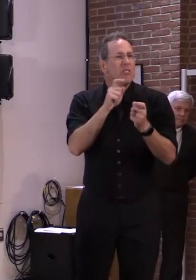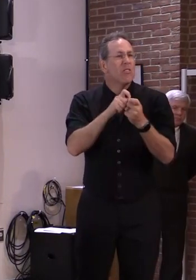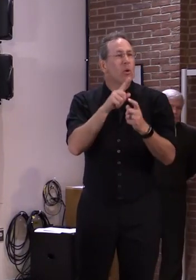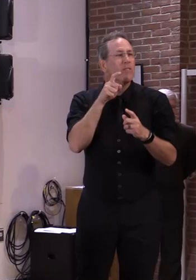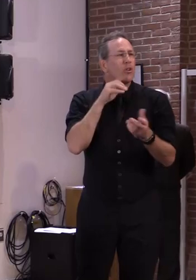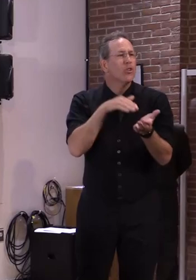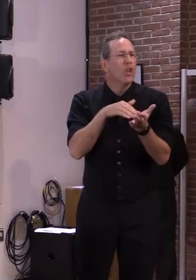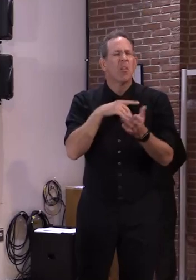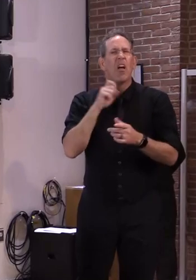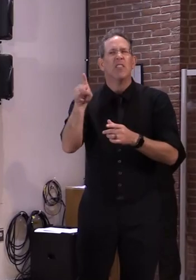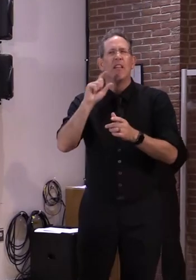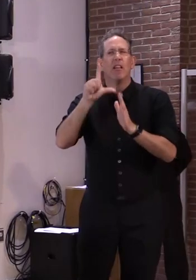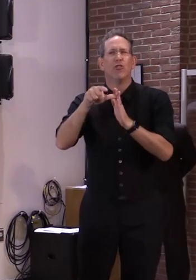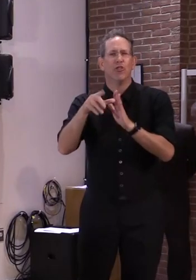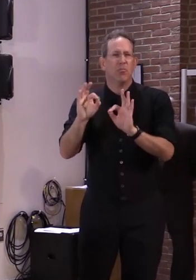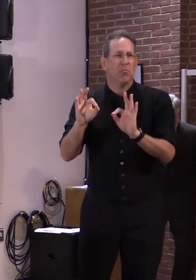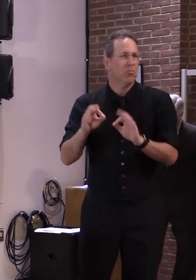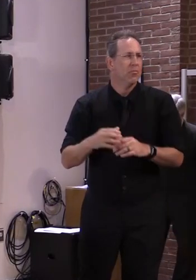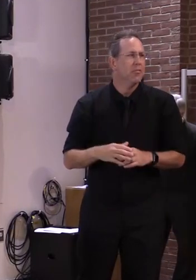Ann Allen, 7 days.